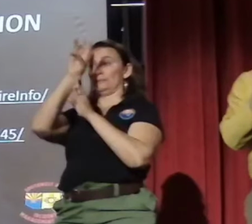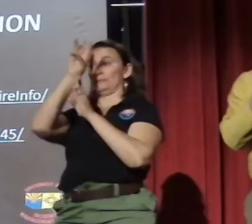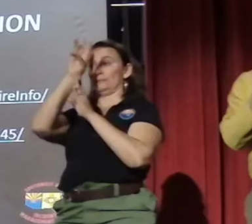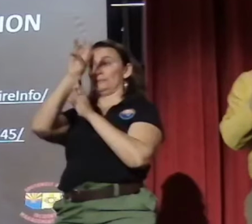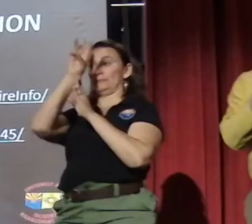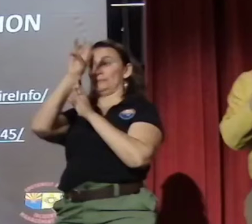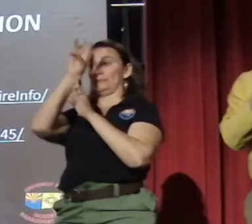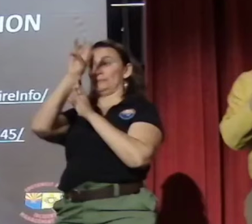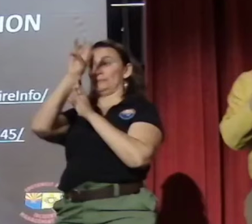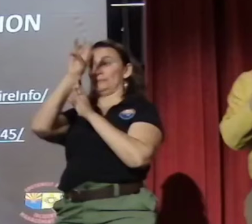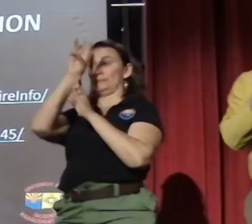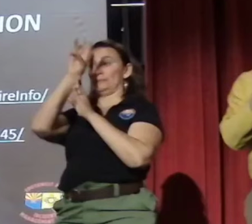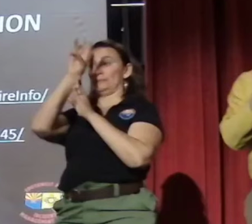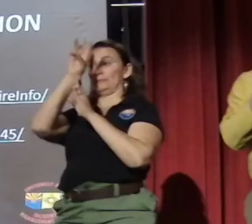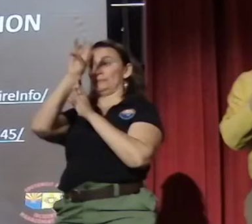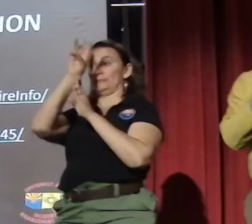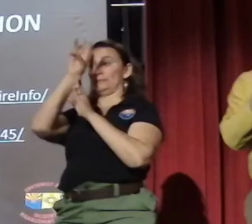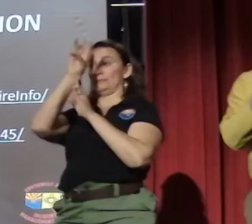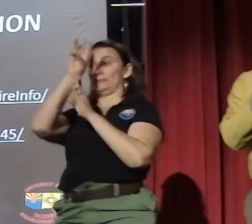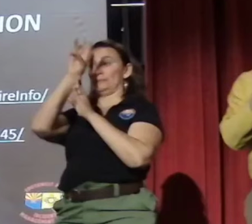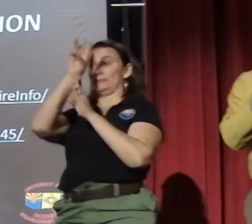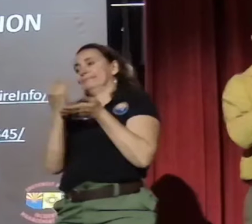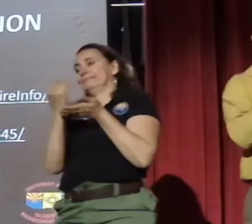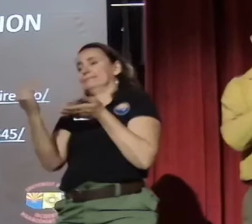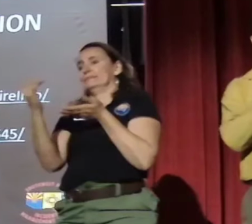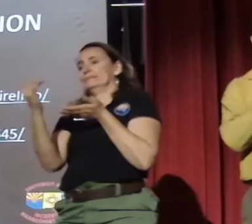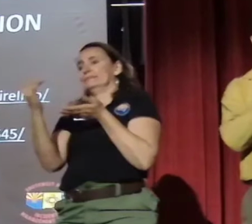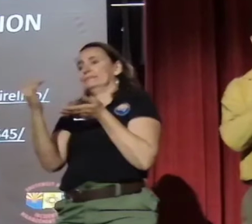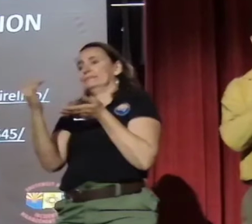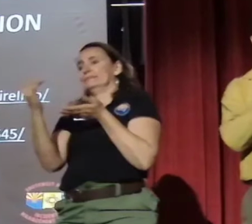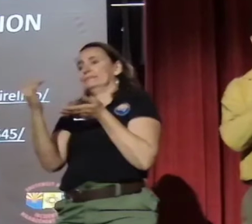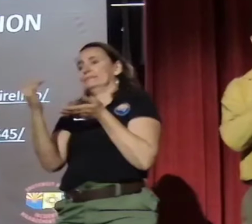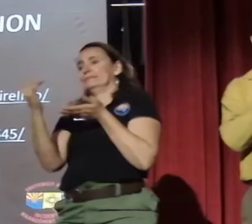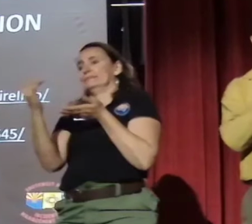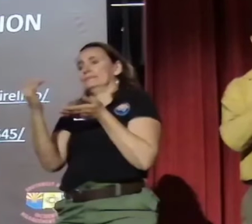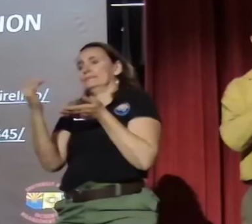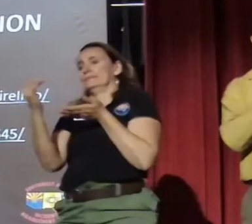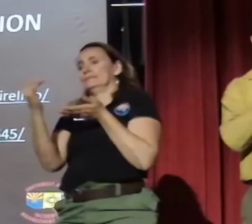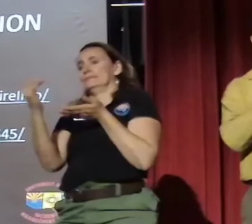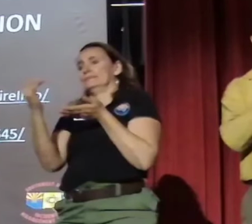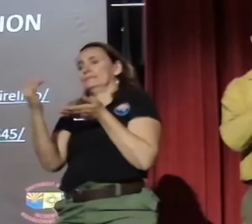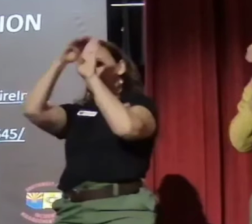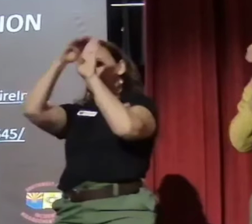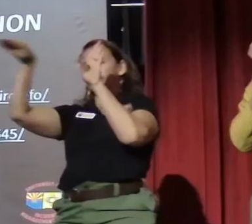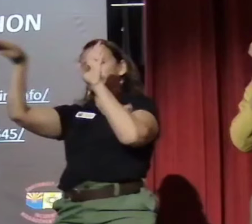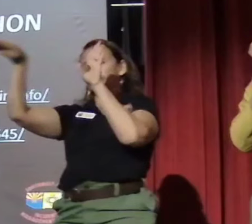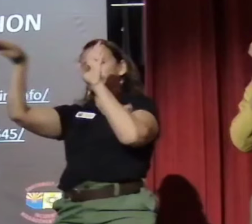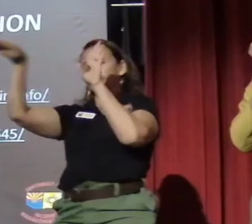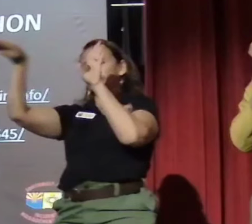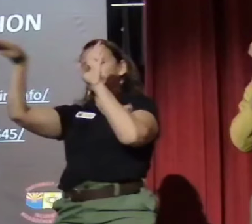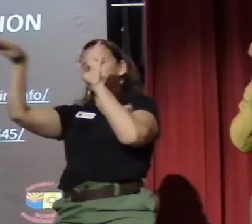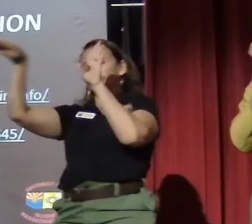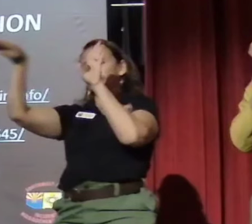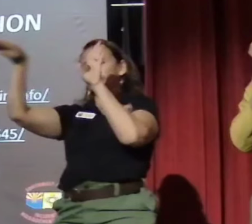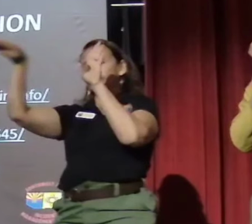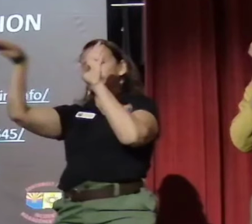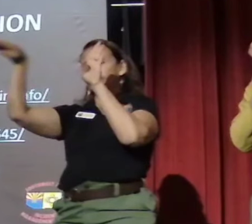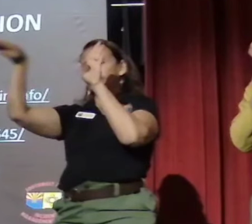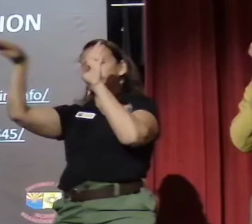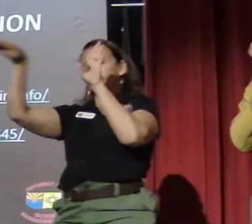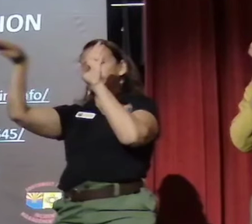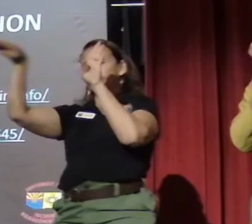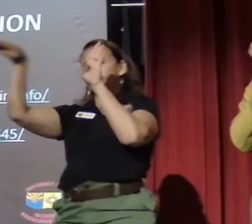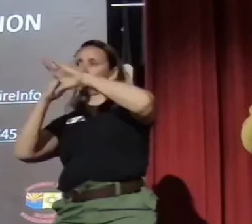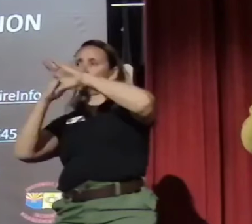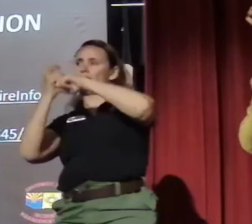into the nighttime hours. And that's to start to put fire along that corridor that creates that buffer from the